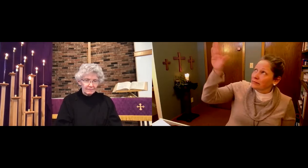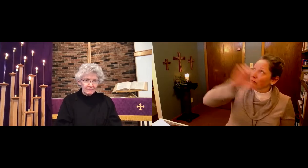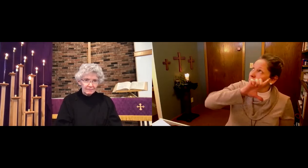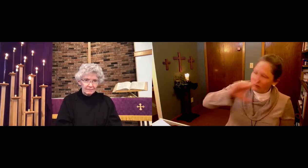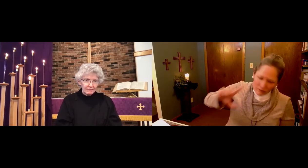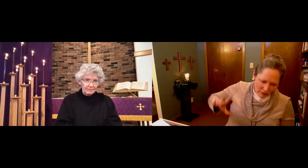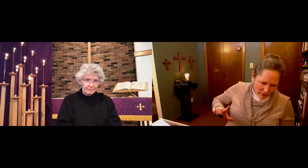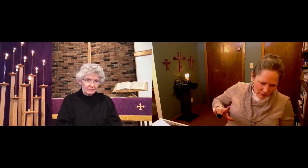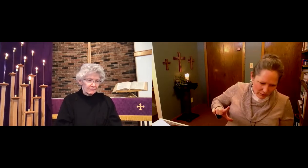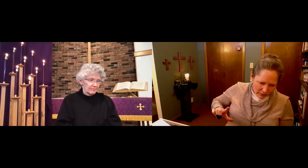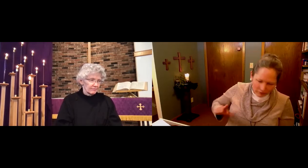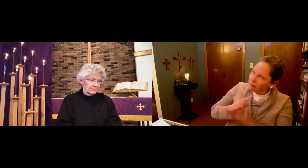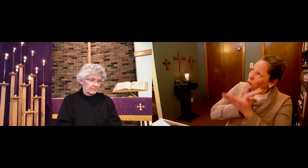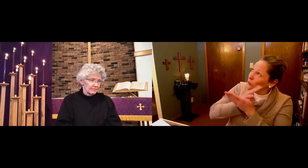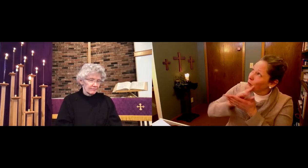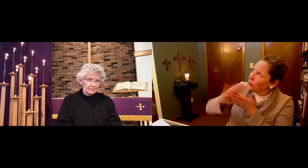Pastor Michelle.